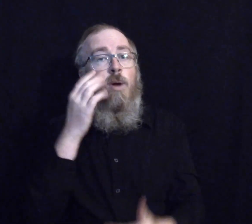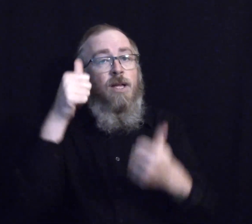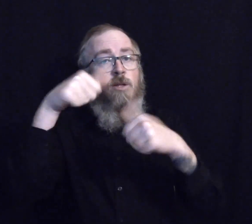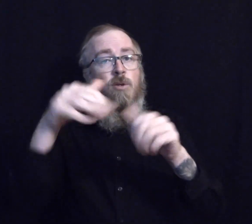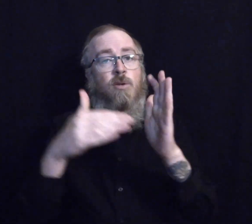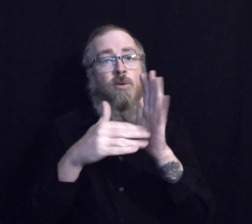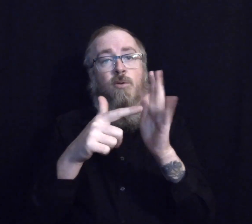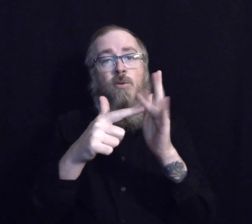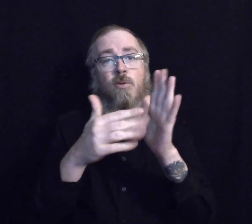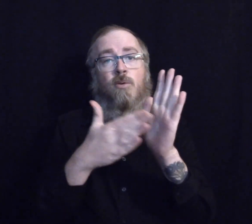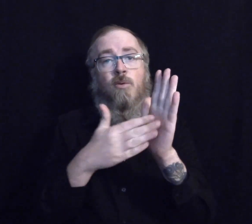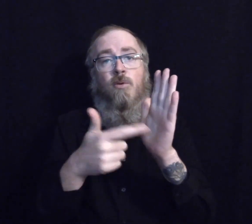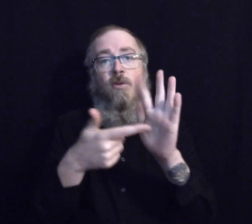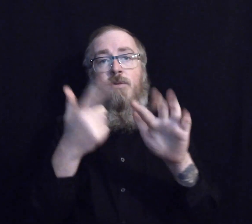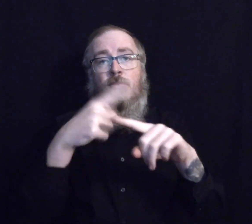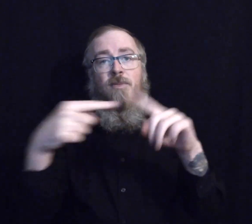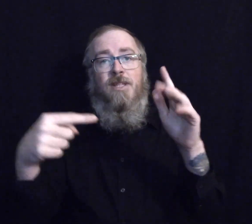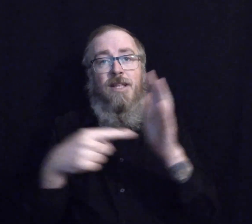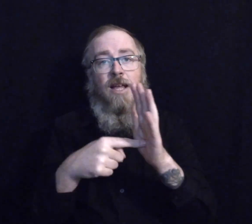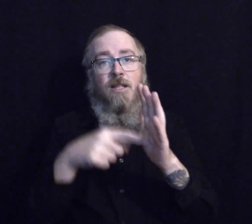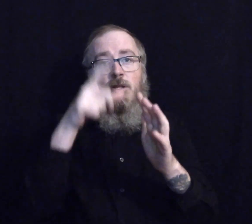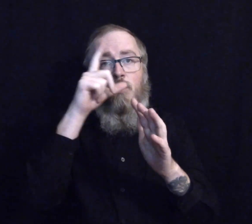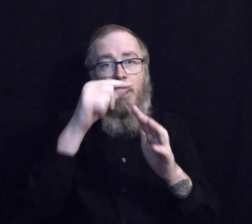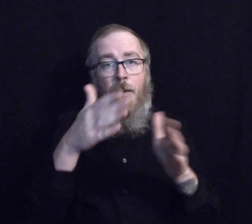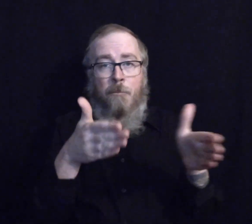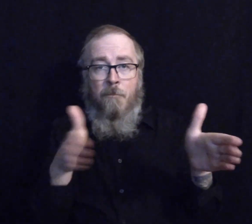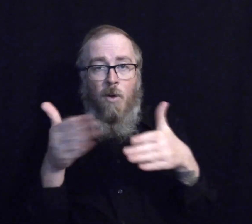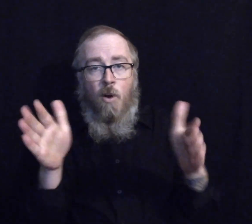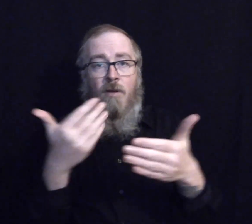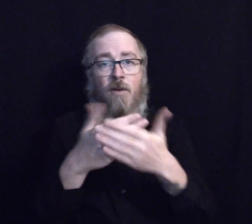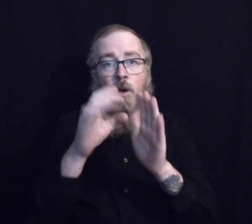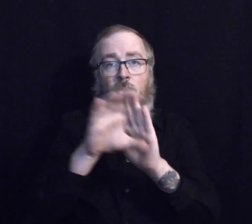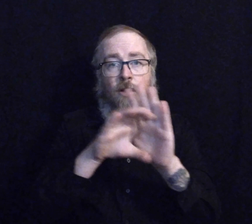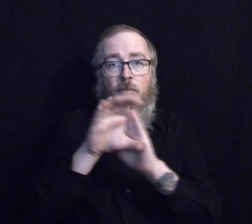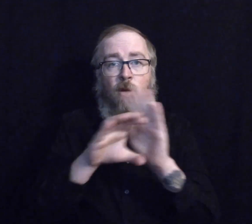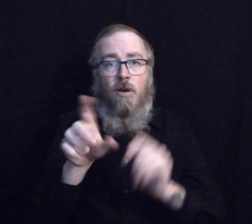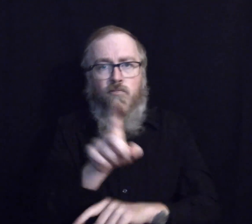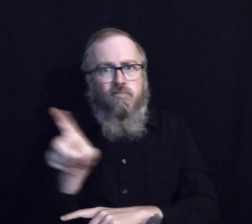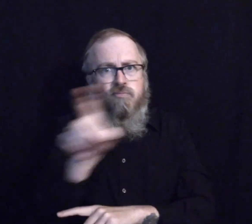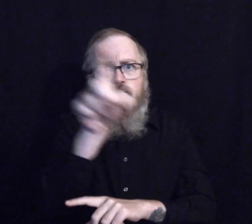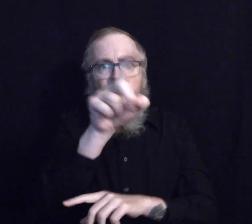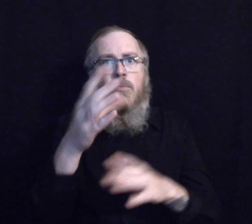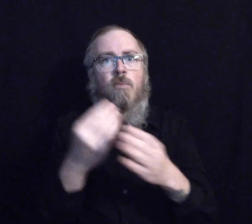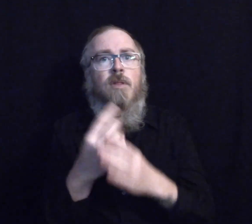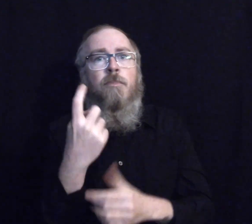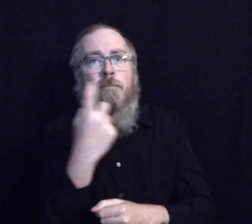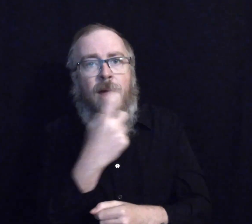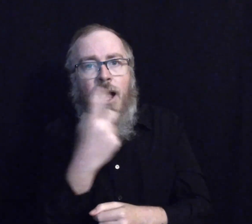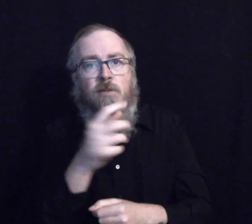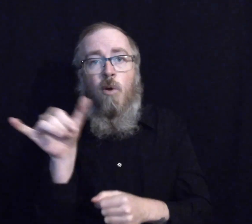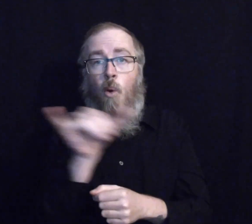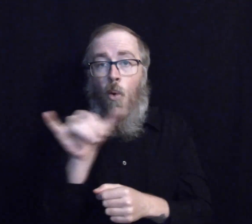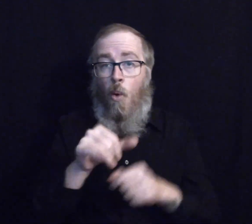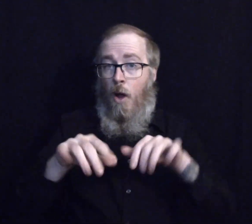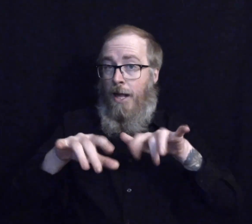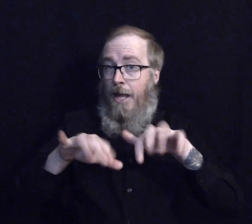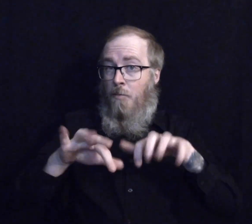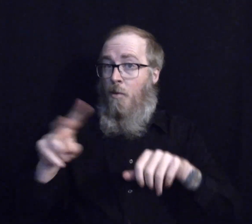When using Zoom Text, you can move around and navigate the computer with either the mouse or the keyboard. It's very easy